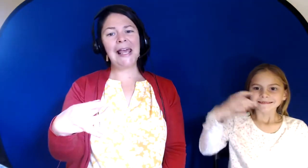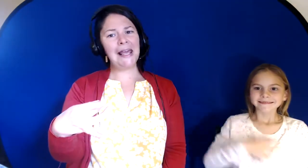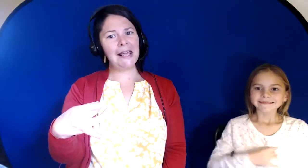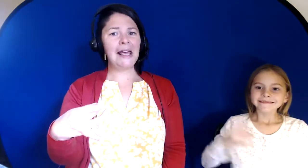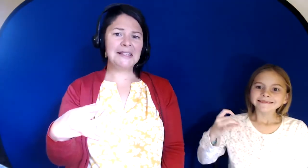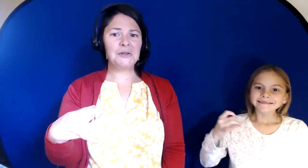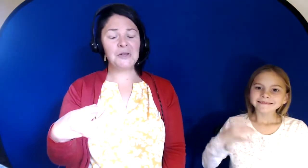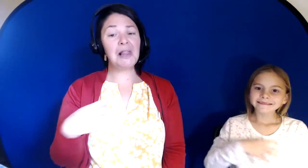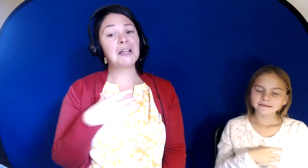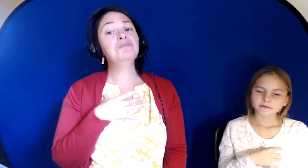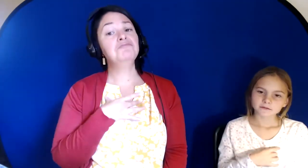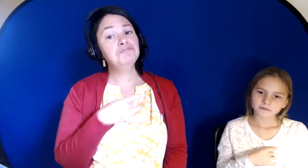I so like.